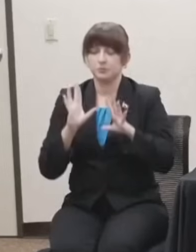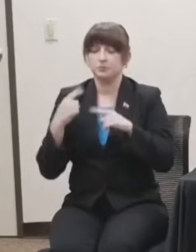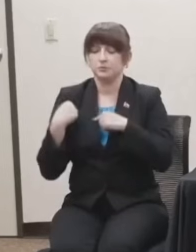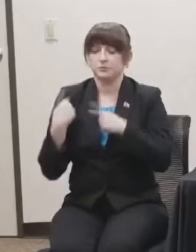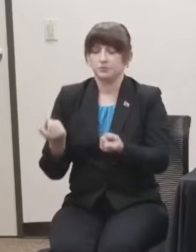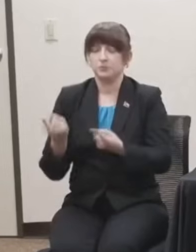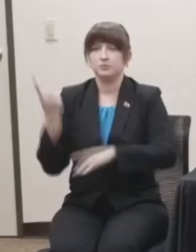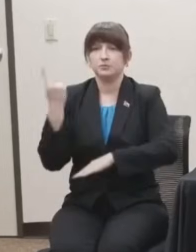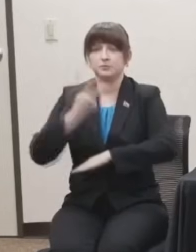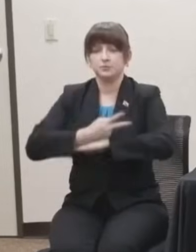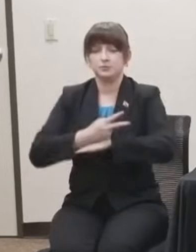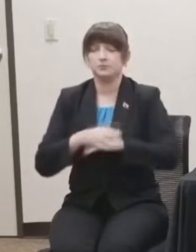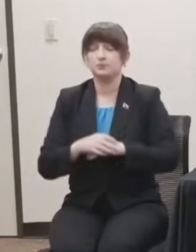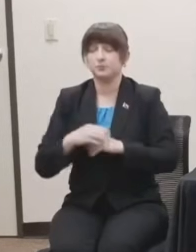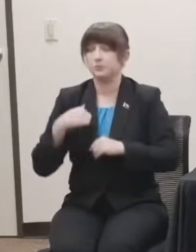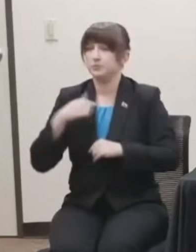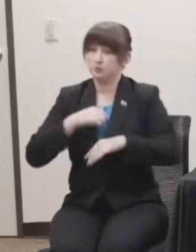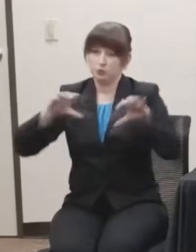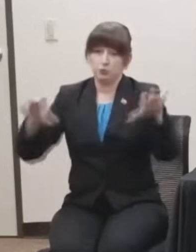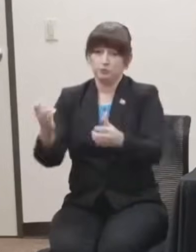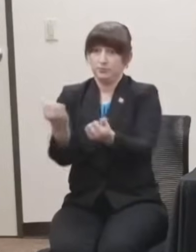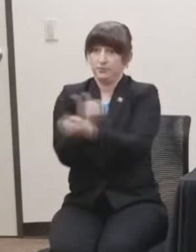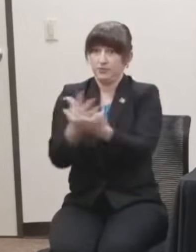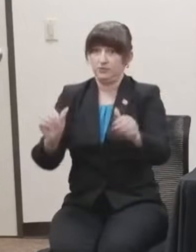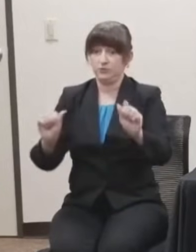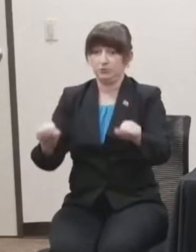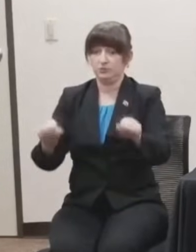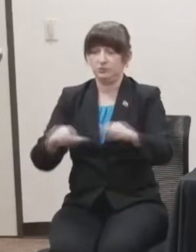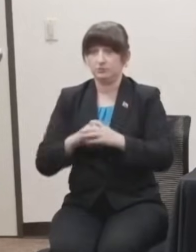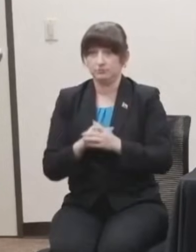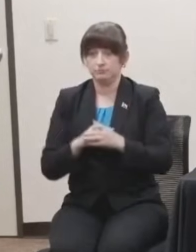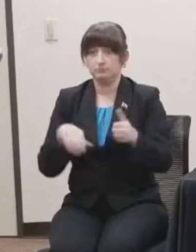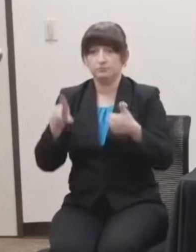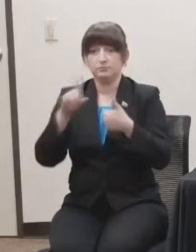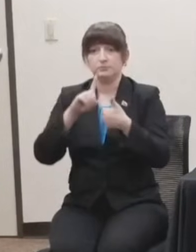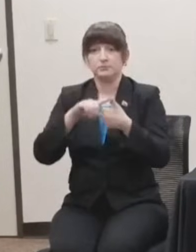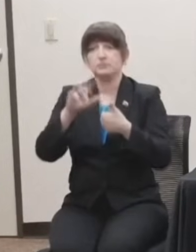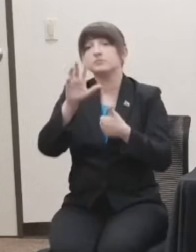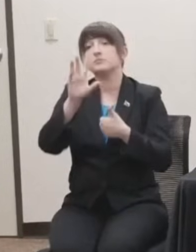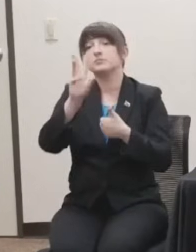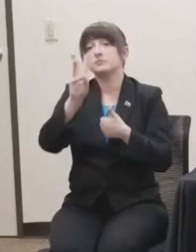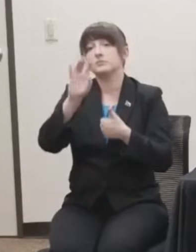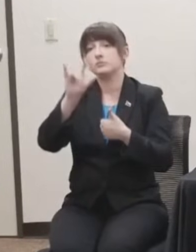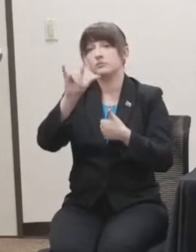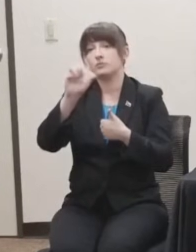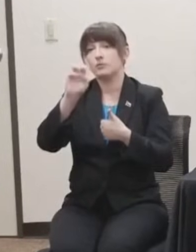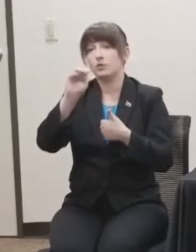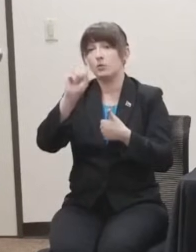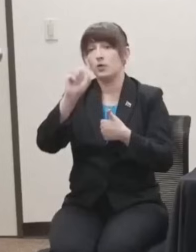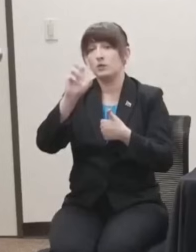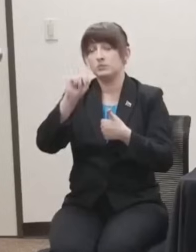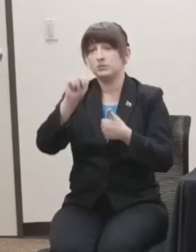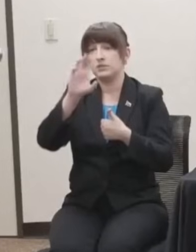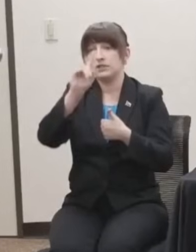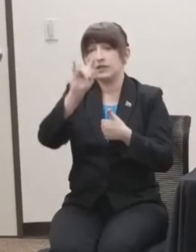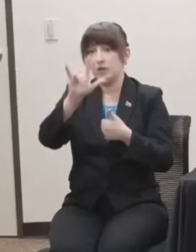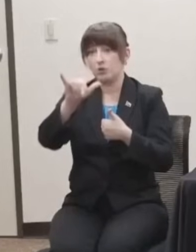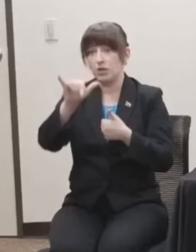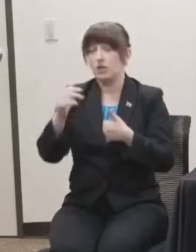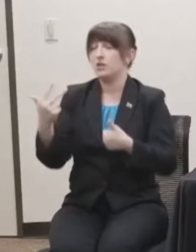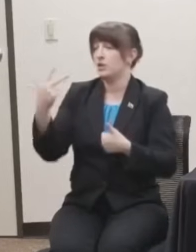have operations going on in several different counties. Williamson County had 3 people missing. They recovered 1, 2 are still